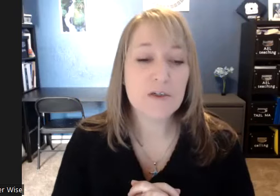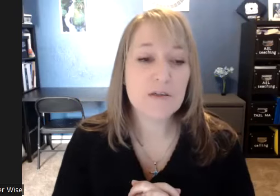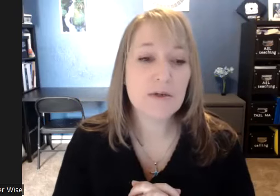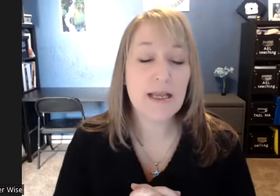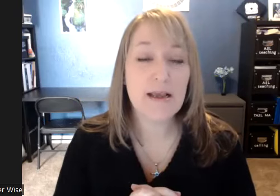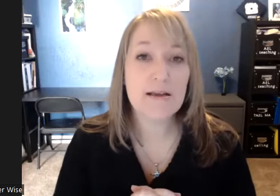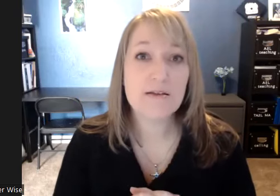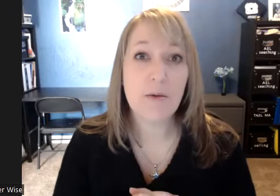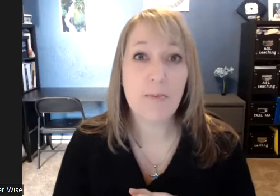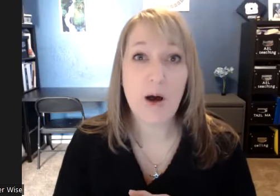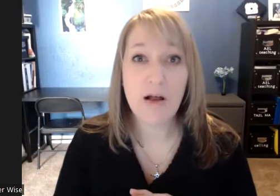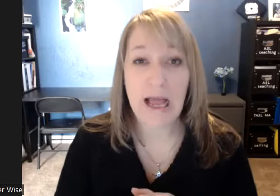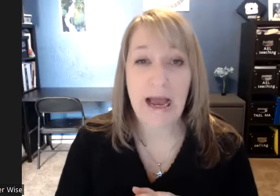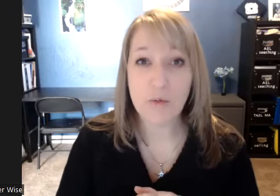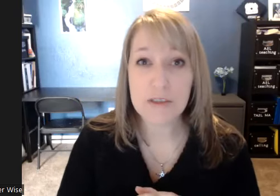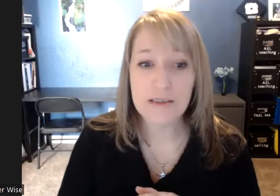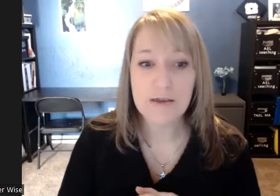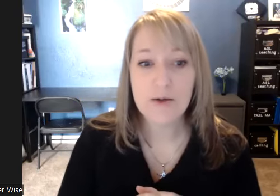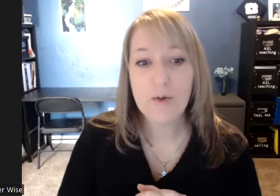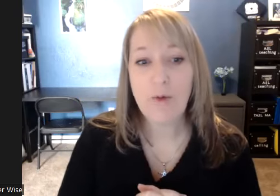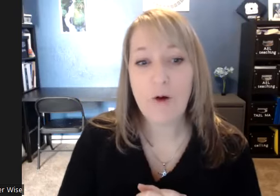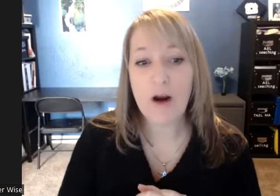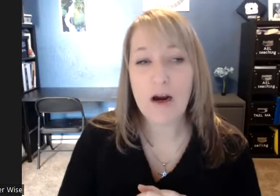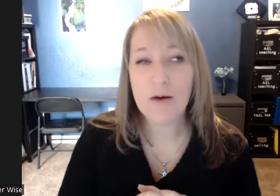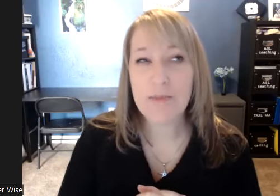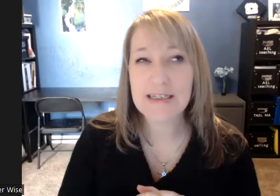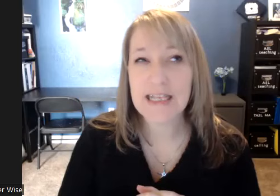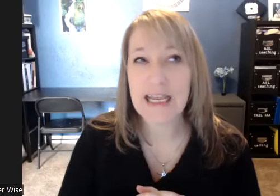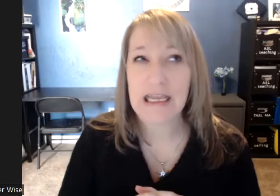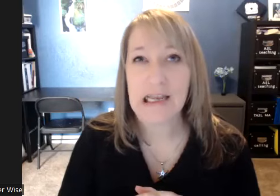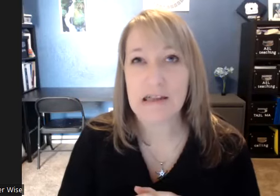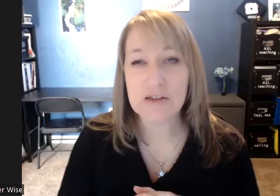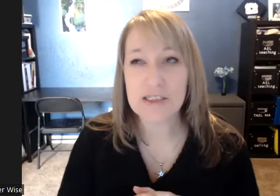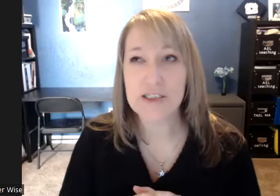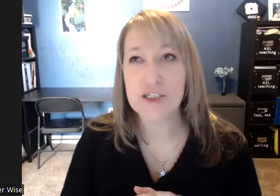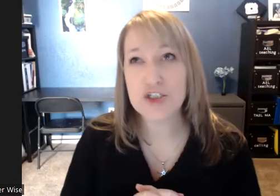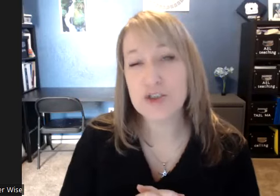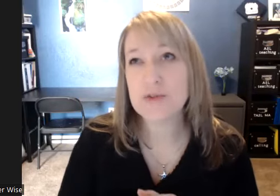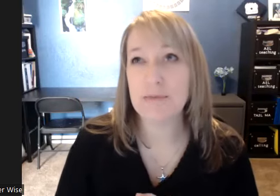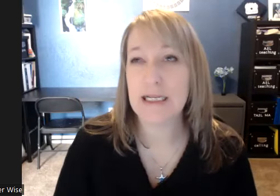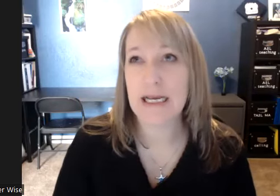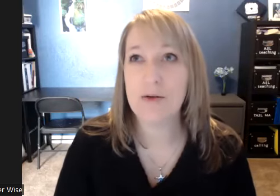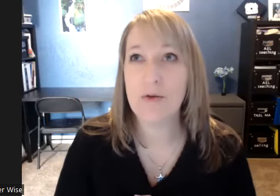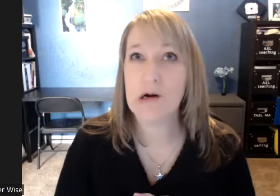first one is ball out, or we might say in English like to chew somebody out,